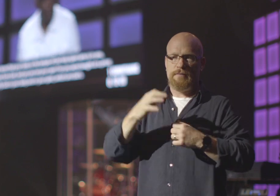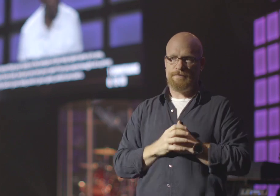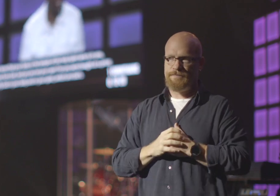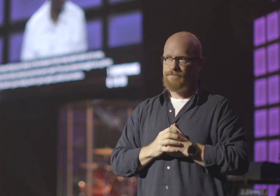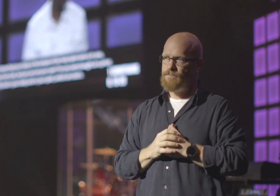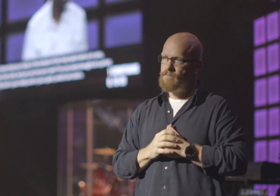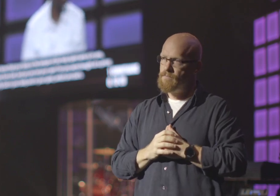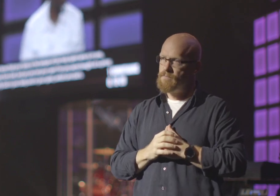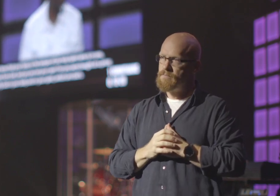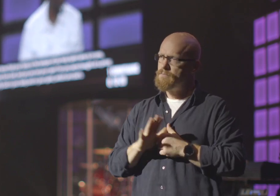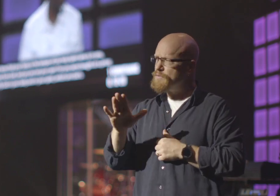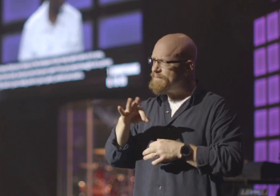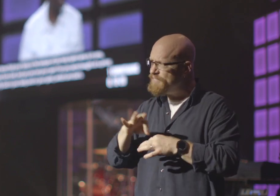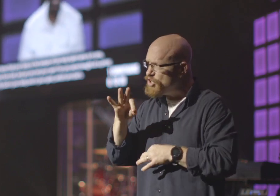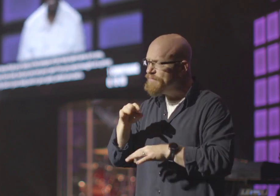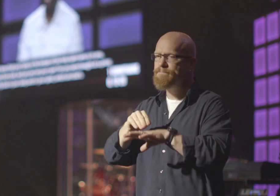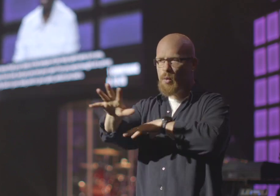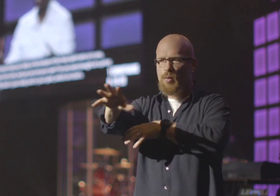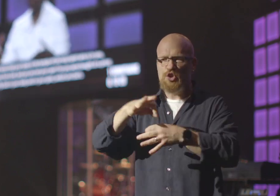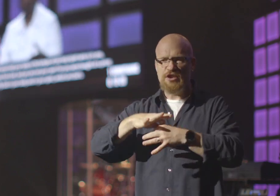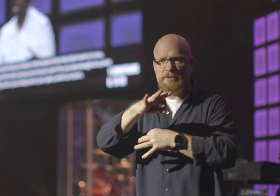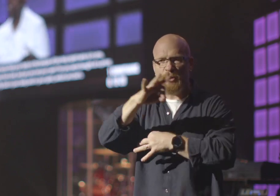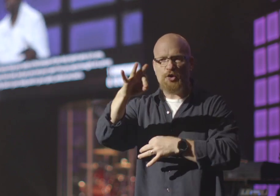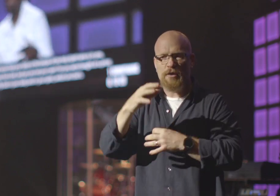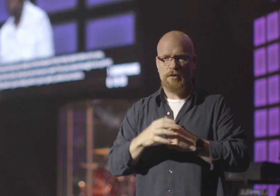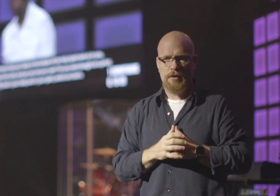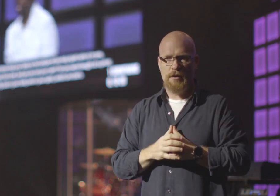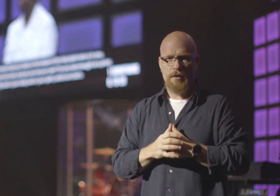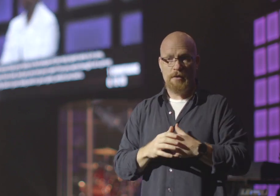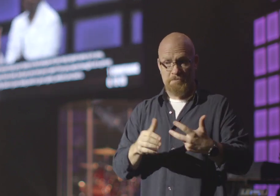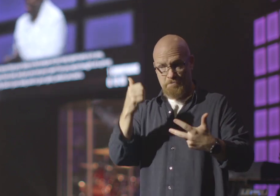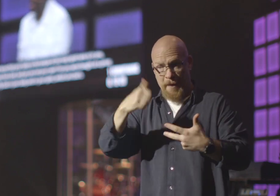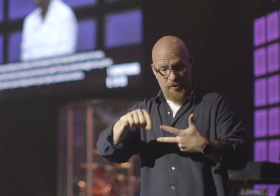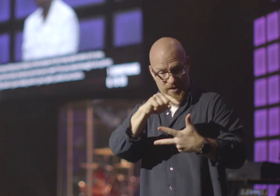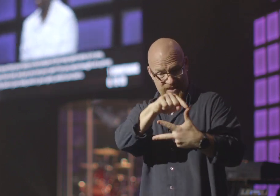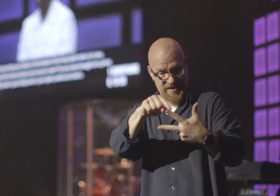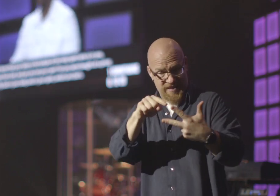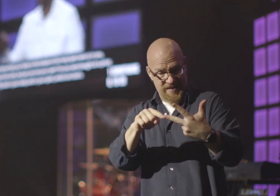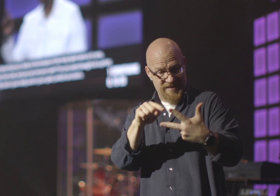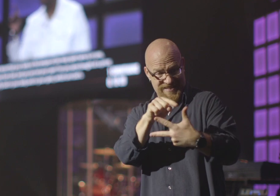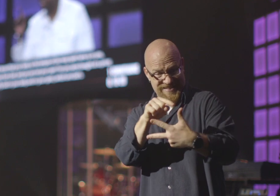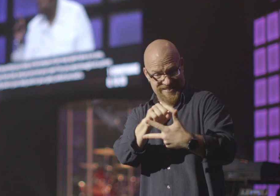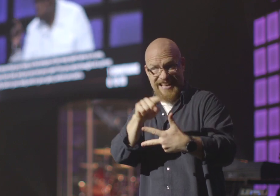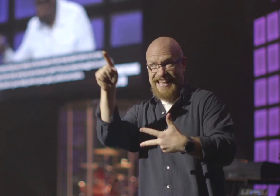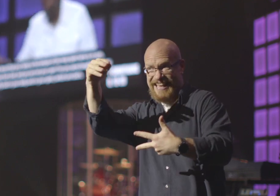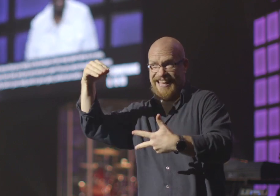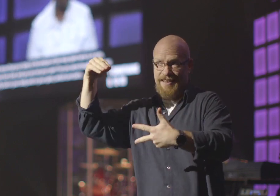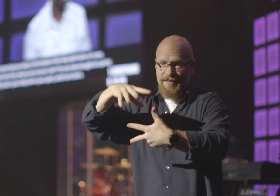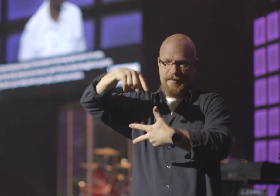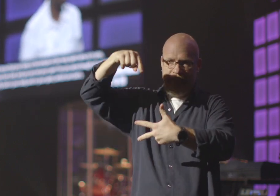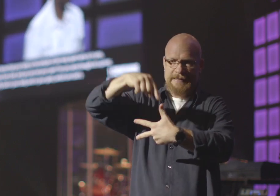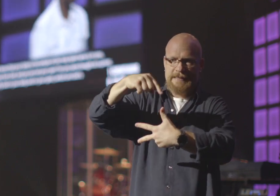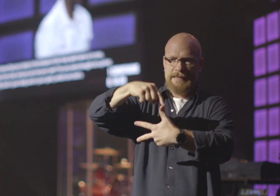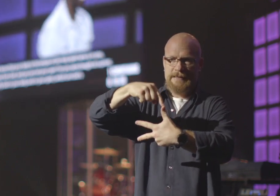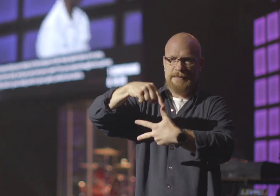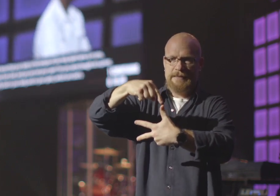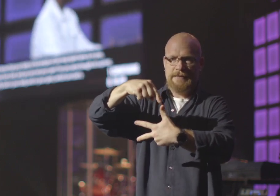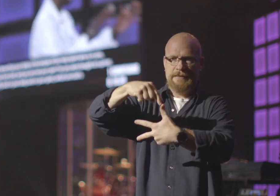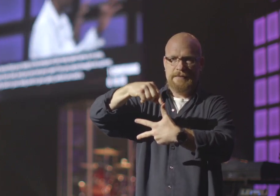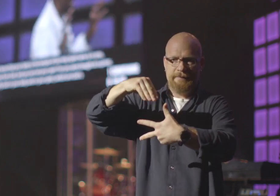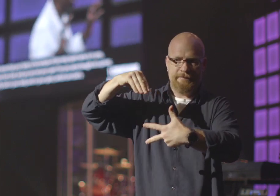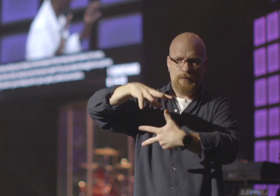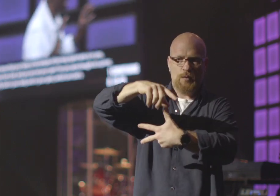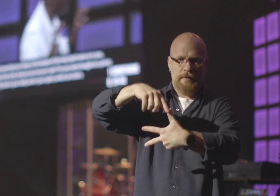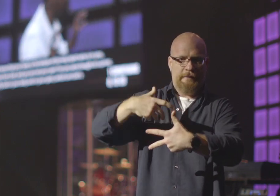did something about your what? He did something about your spirit, man. You are a spirit. Now, it becomes your responsibility now,